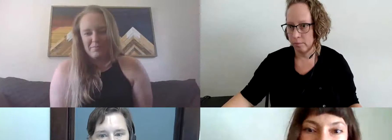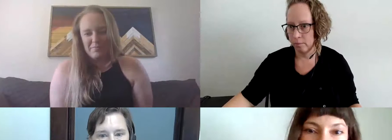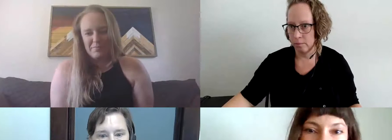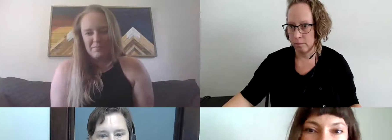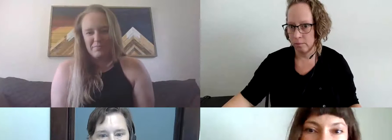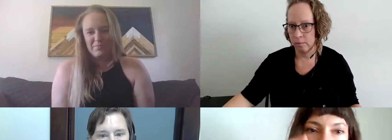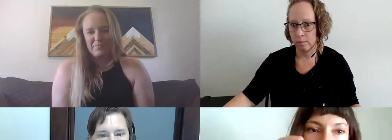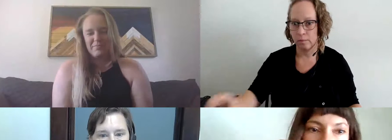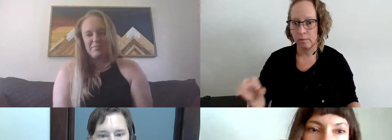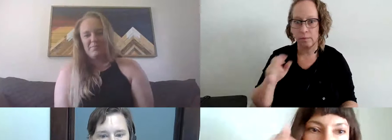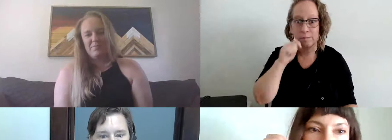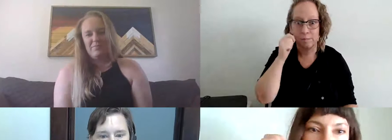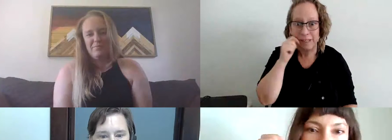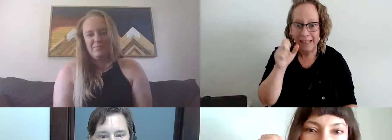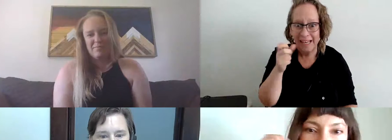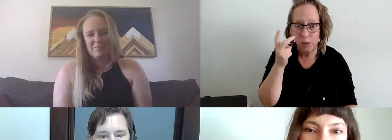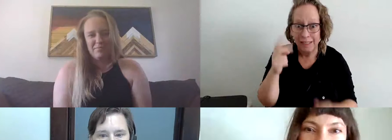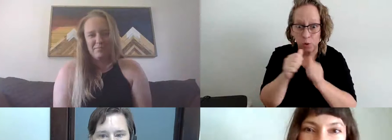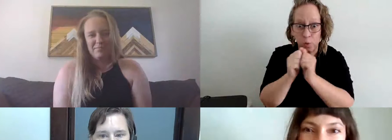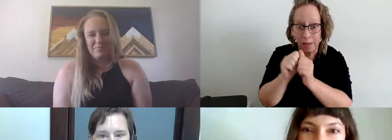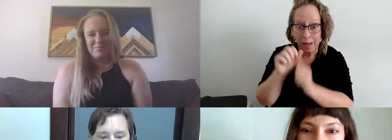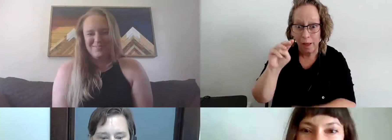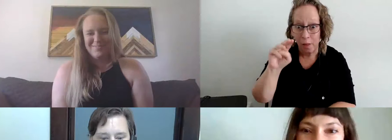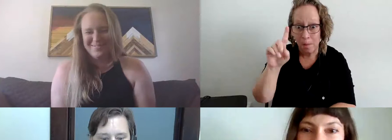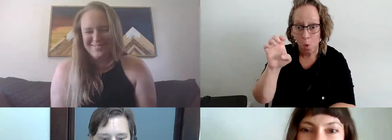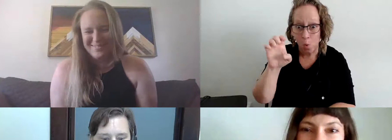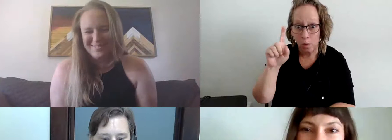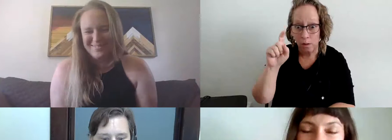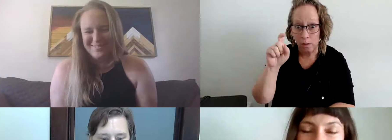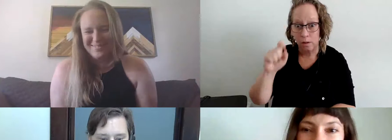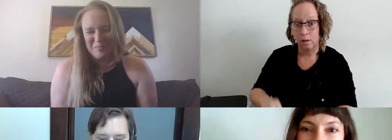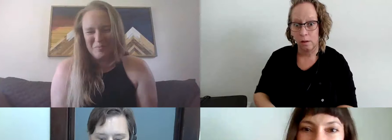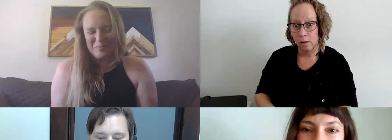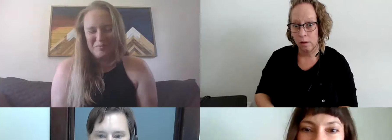Do you see that together mode?